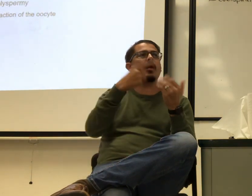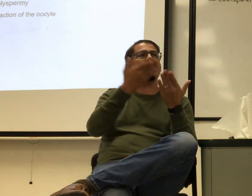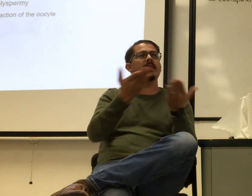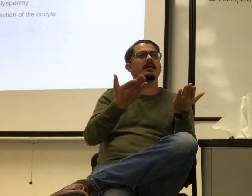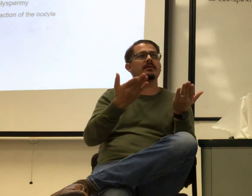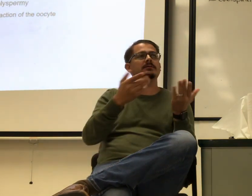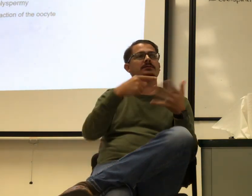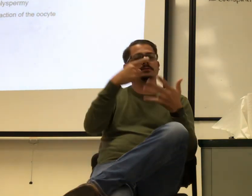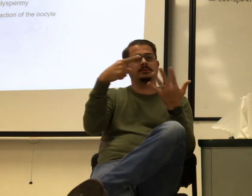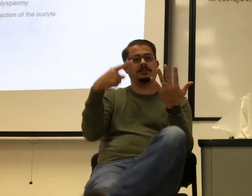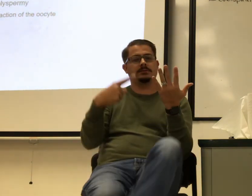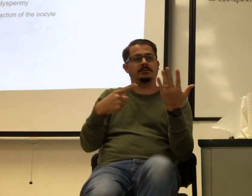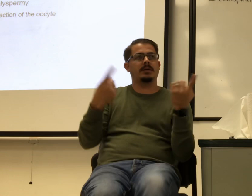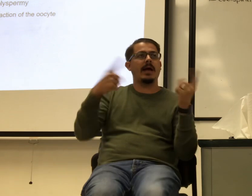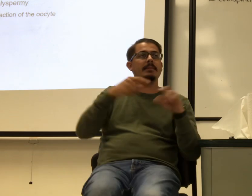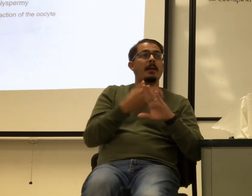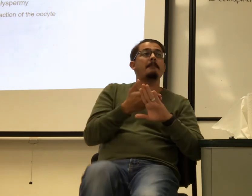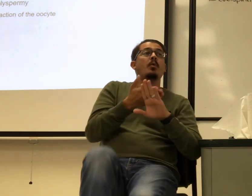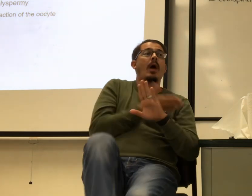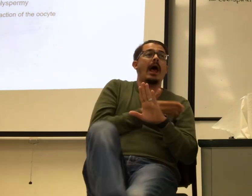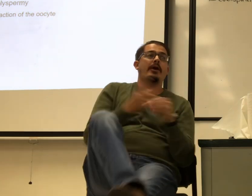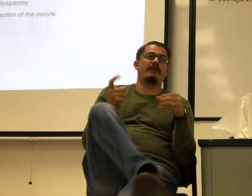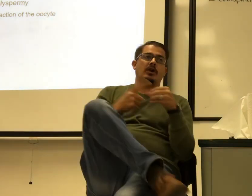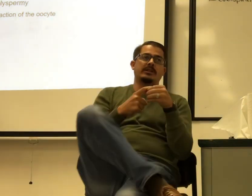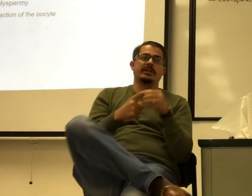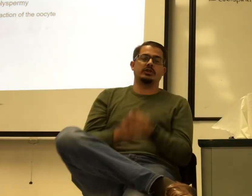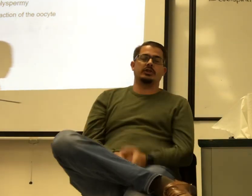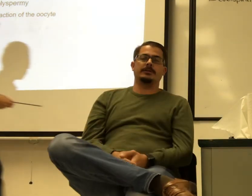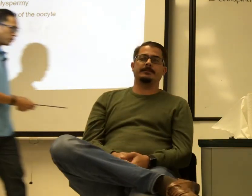happen prior to fertilization.